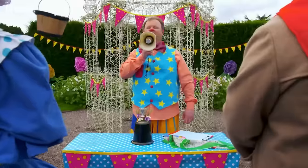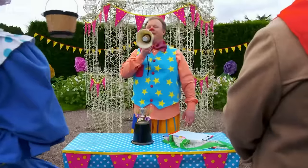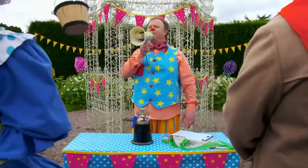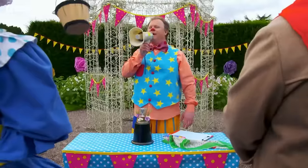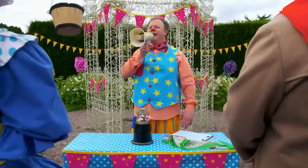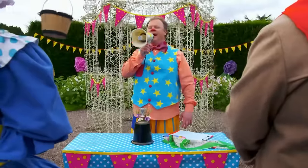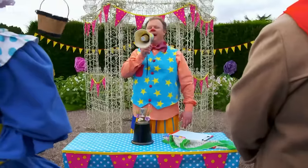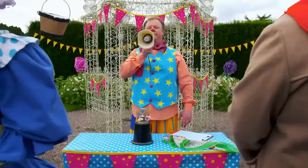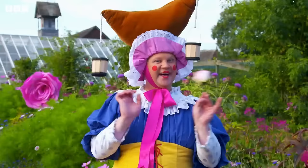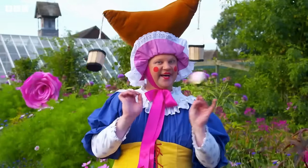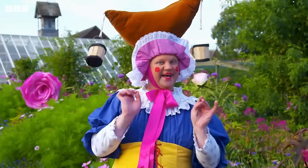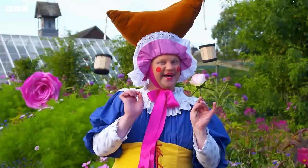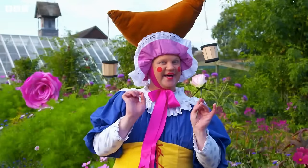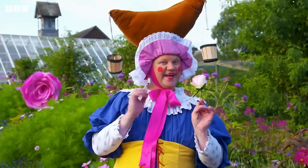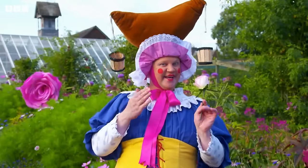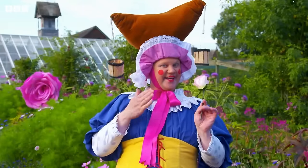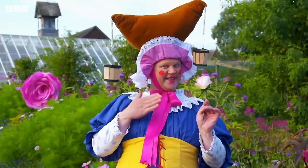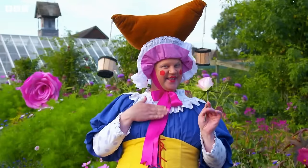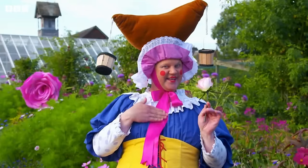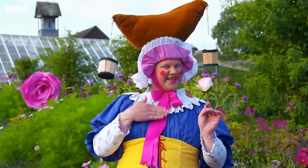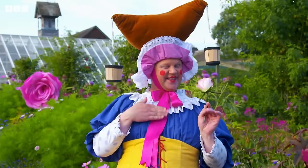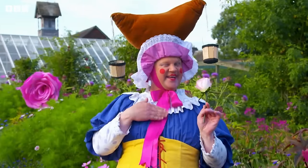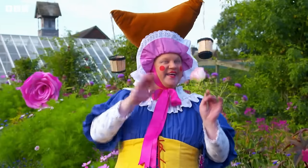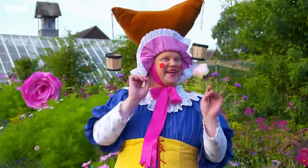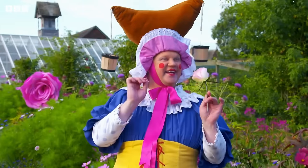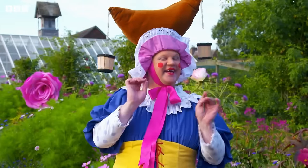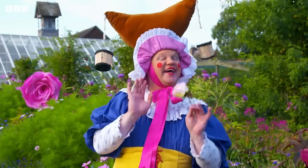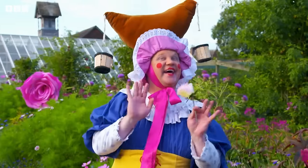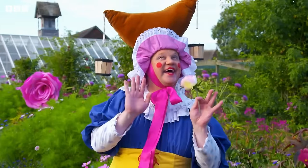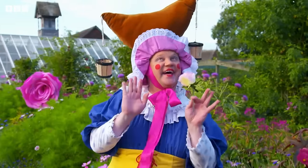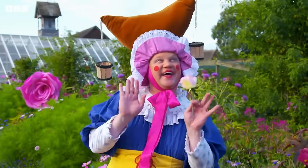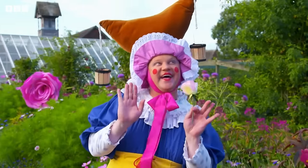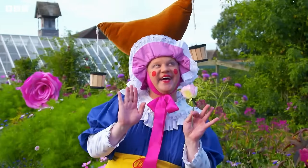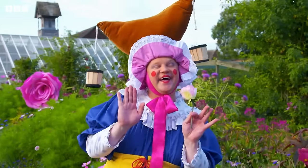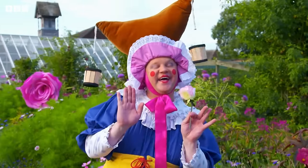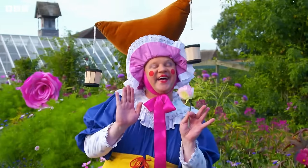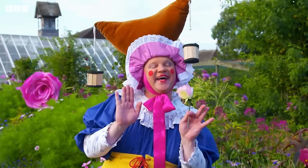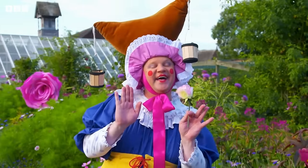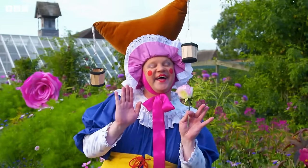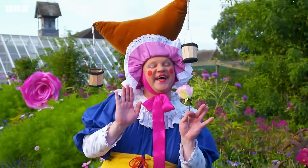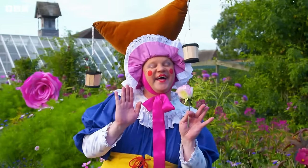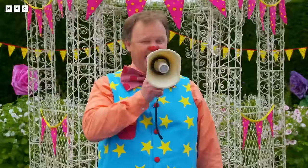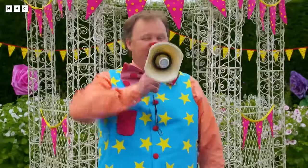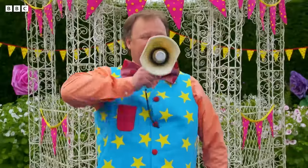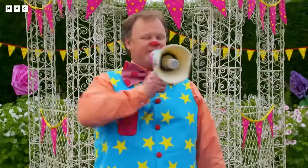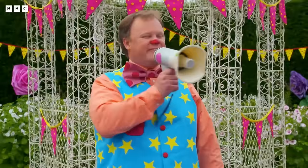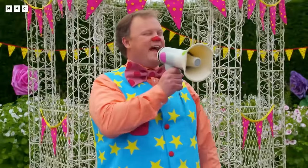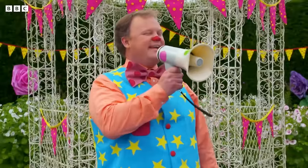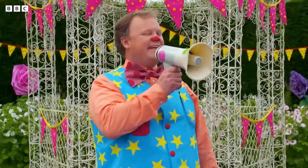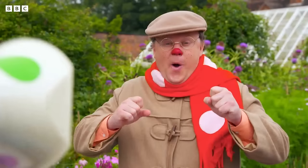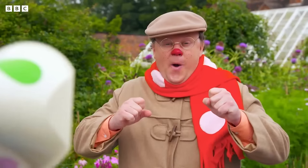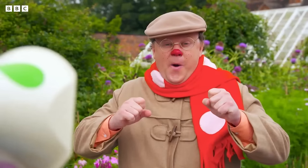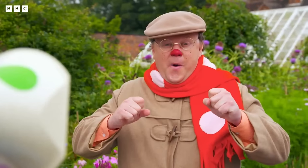And the winner of the best kept garden is... Grandad